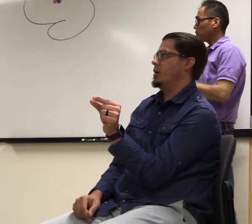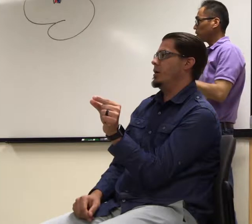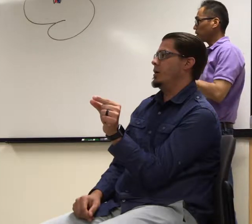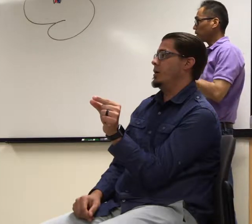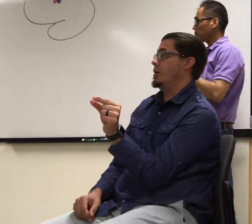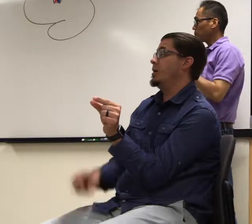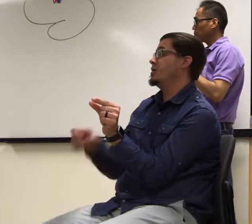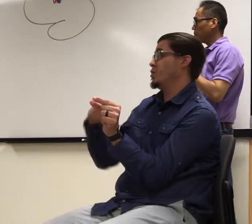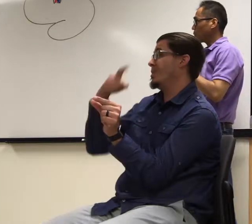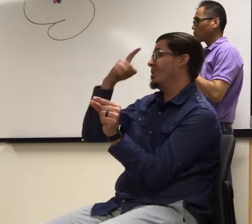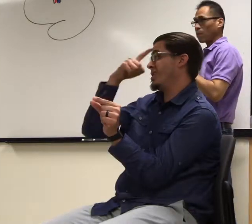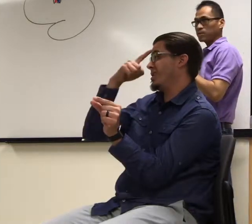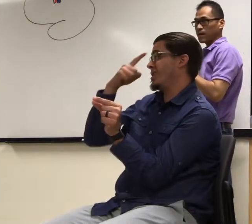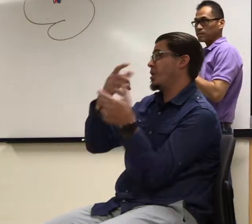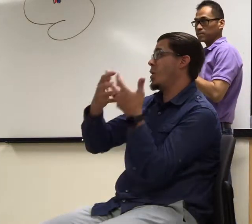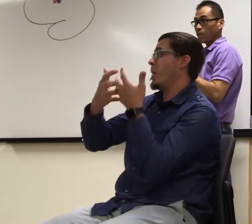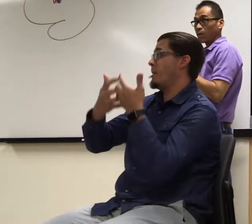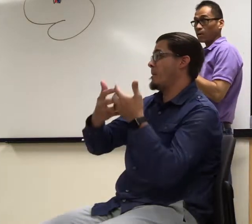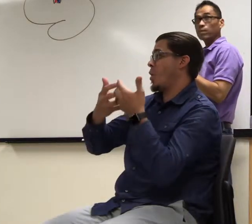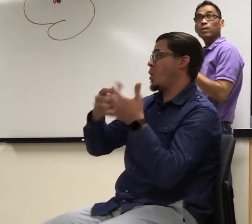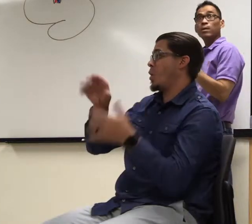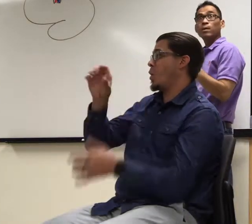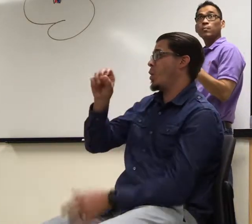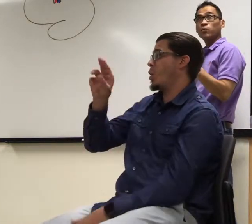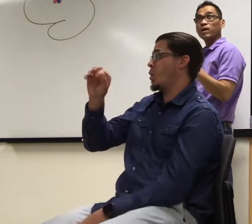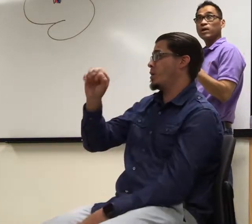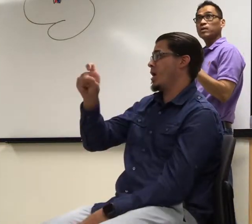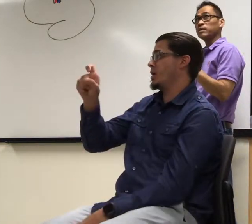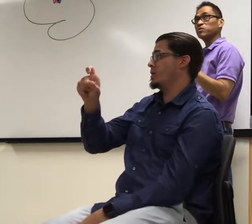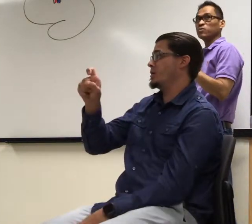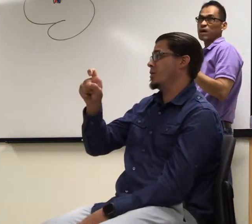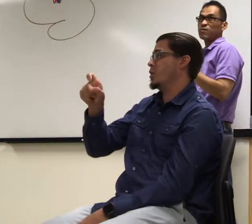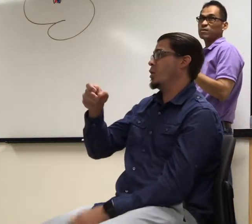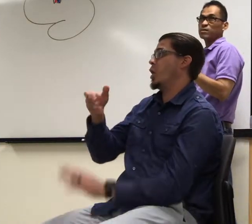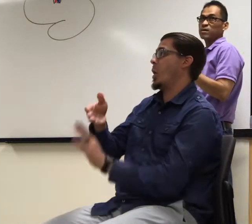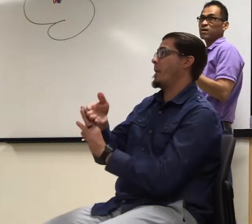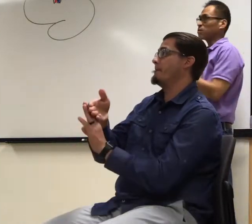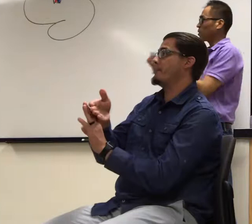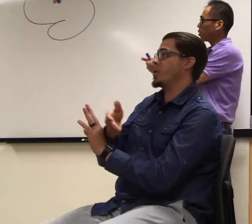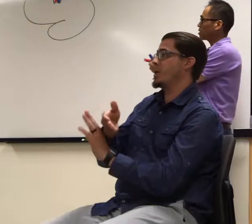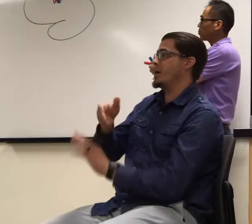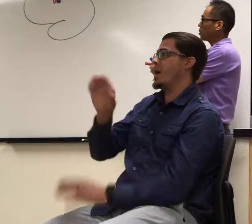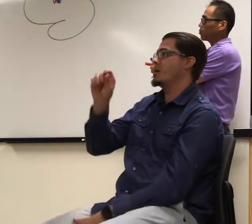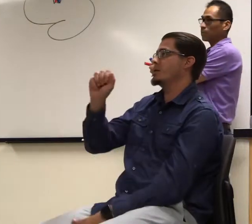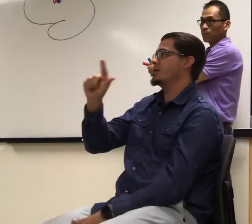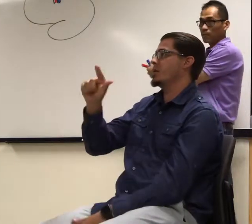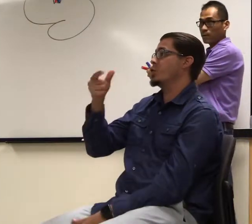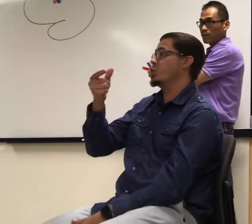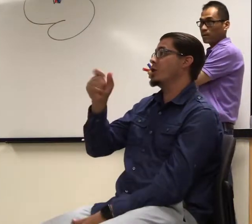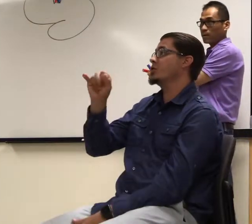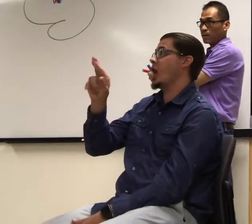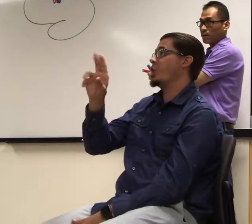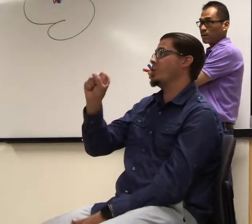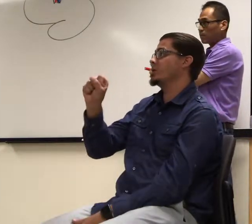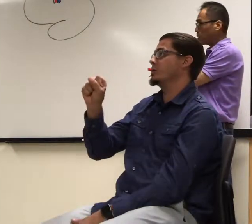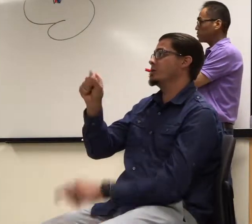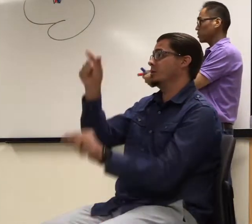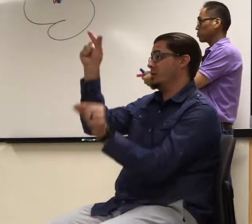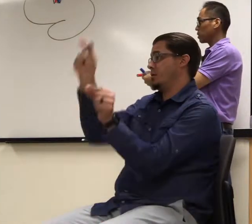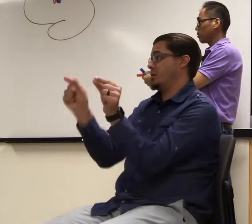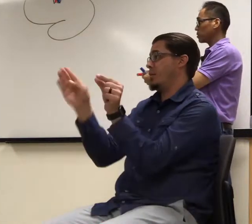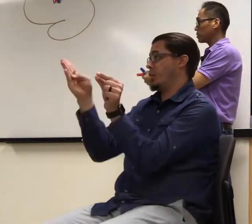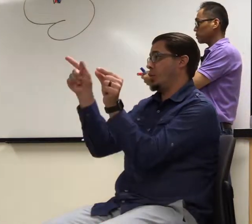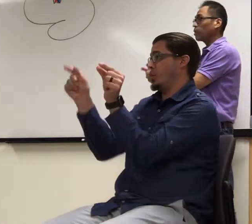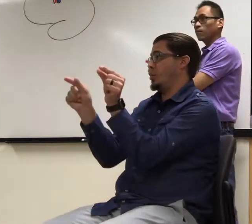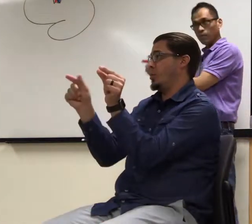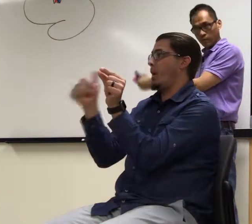You should be thinking motor cortex or pre-central gyrus. So then what's the blue?